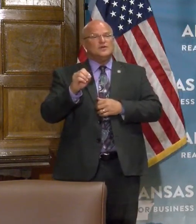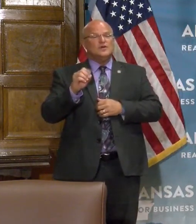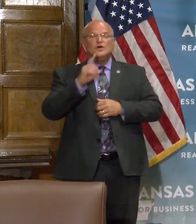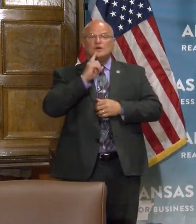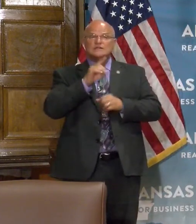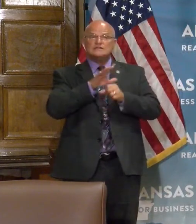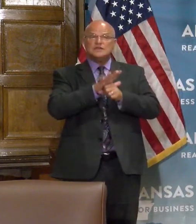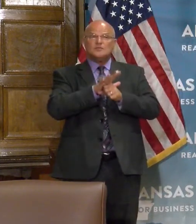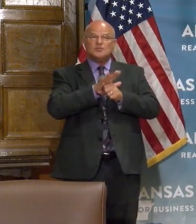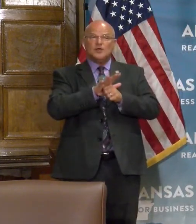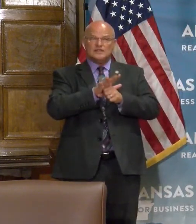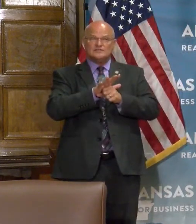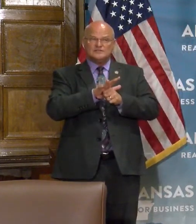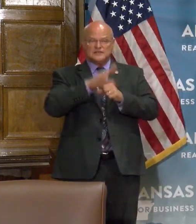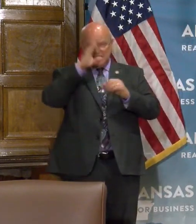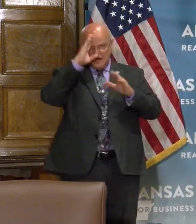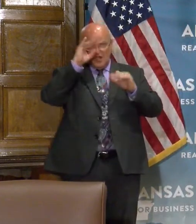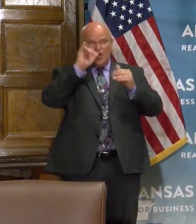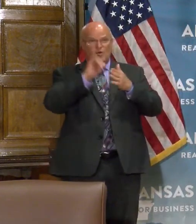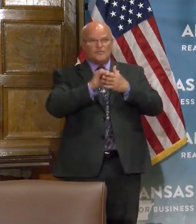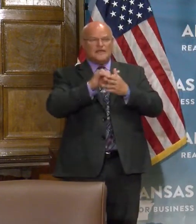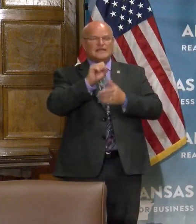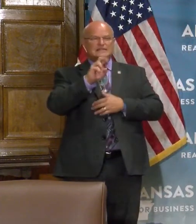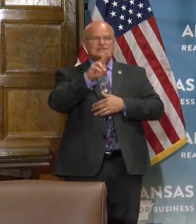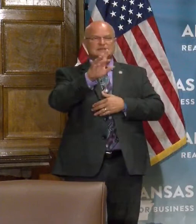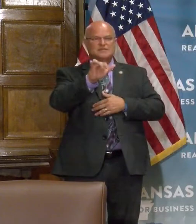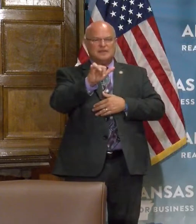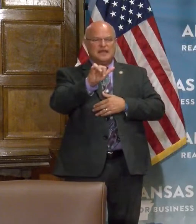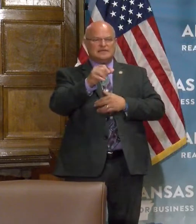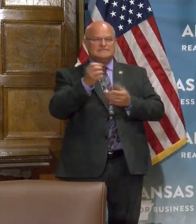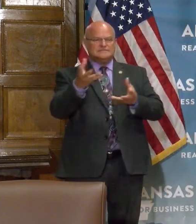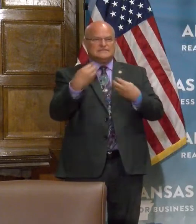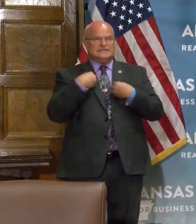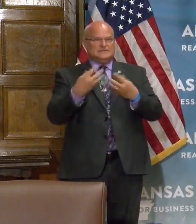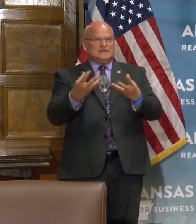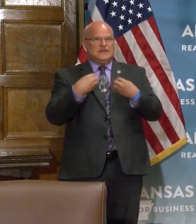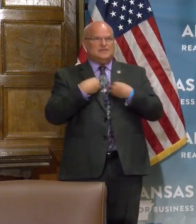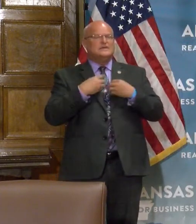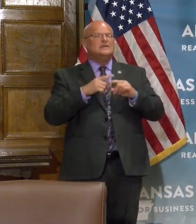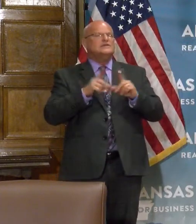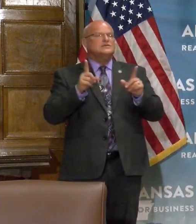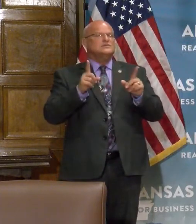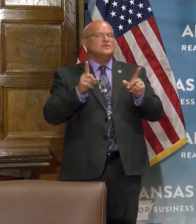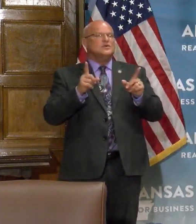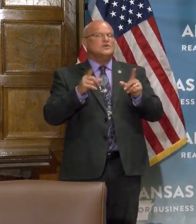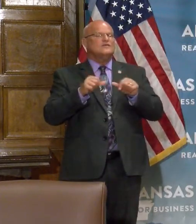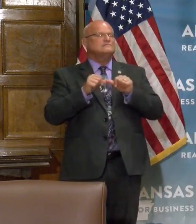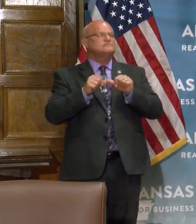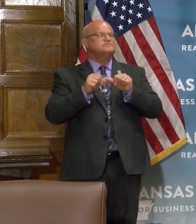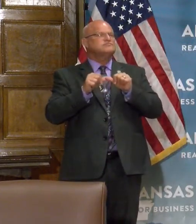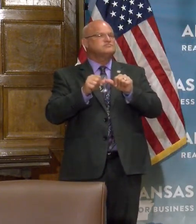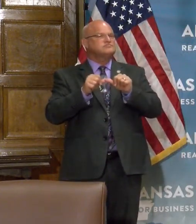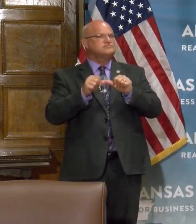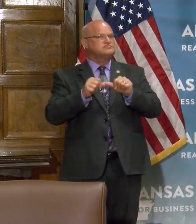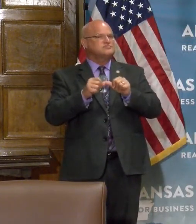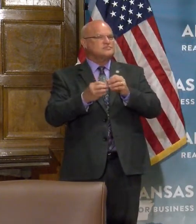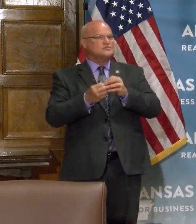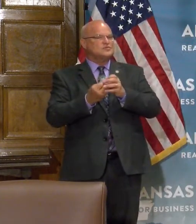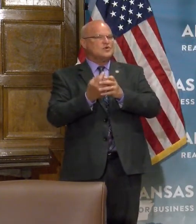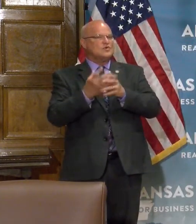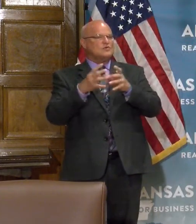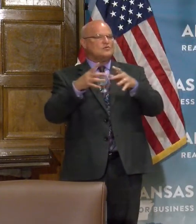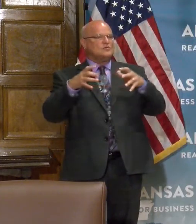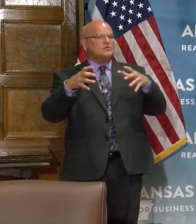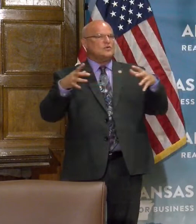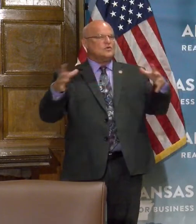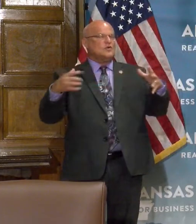there's a pressure point there, and I hope that supply chain can continue, but it's been very steady, and it's been growing over the last